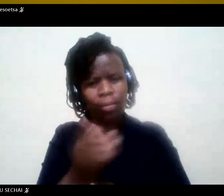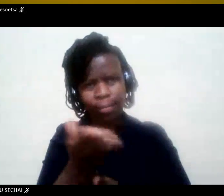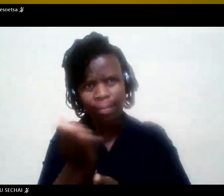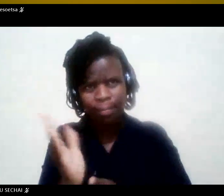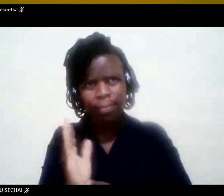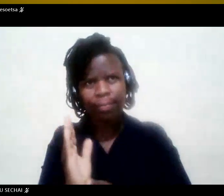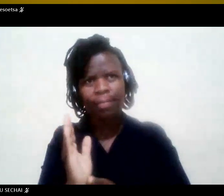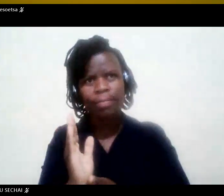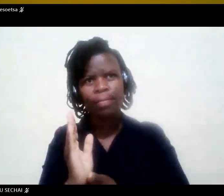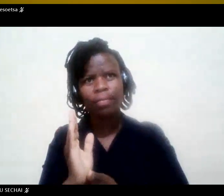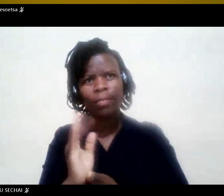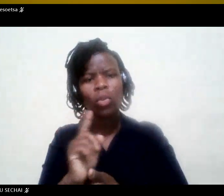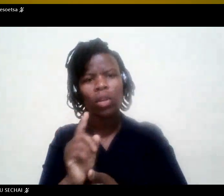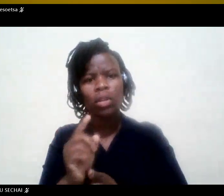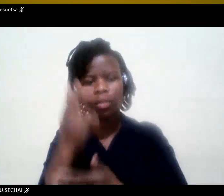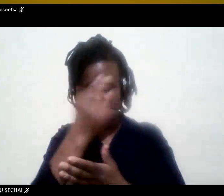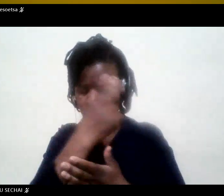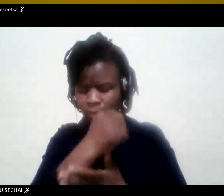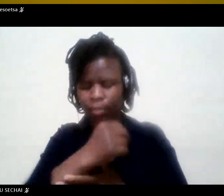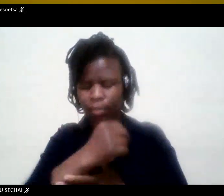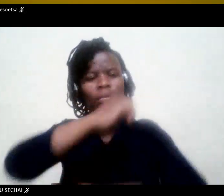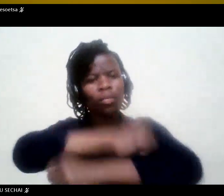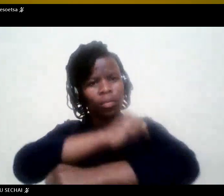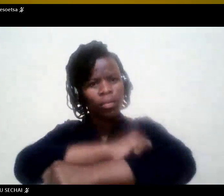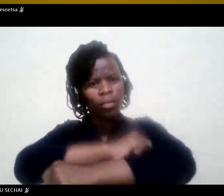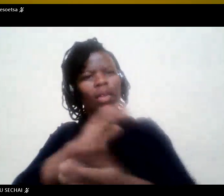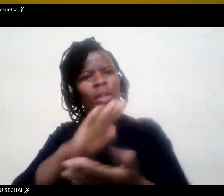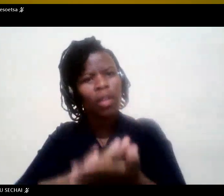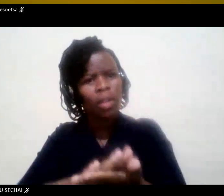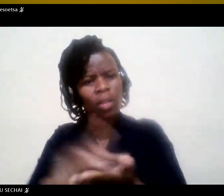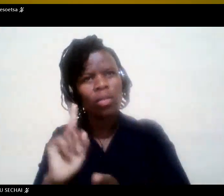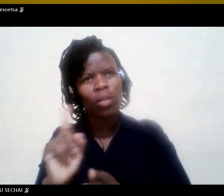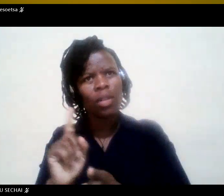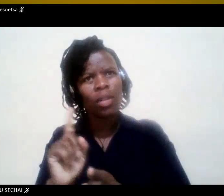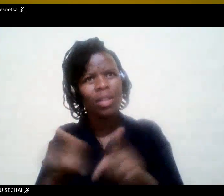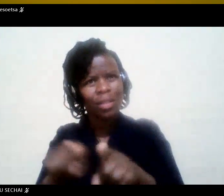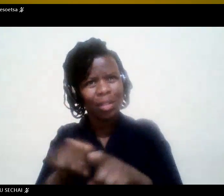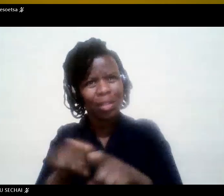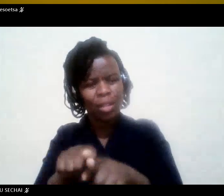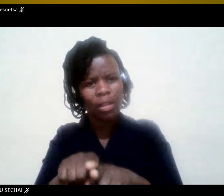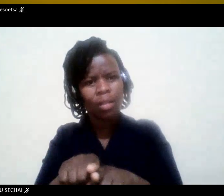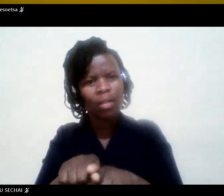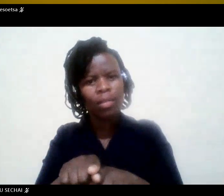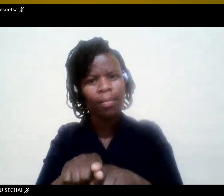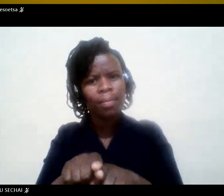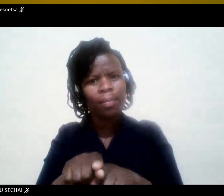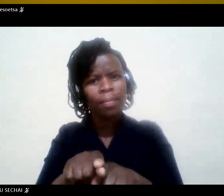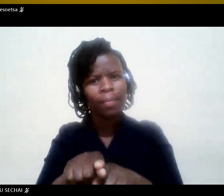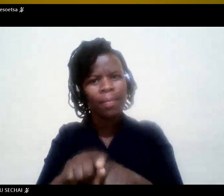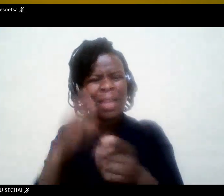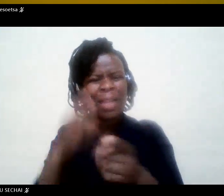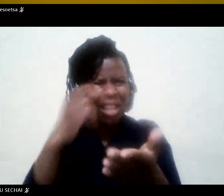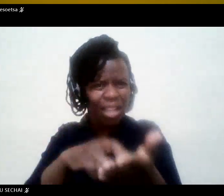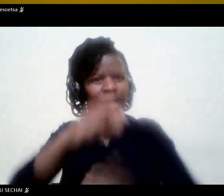and what the needs of the student, and how we will